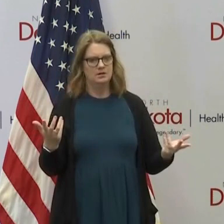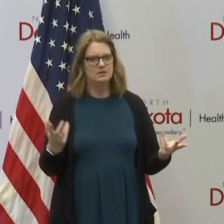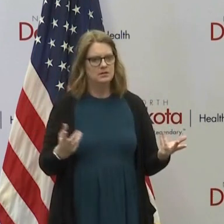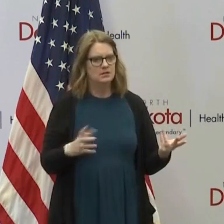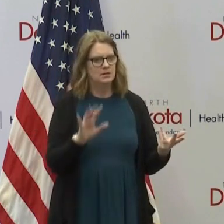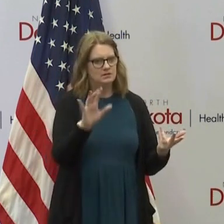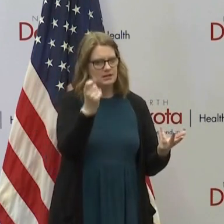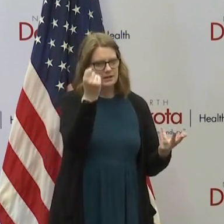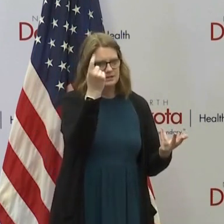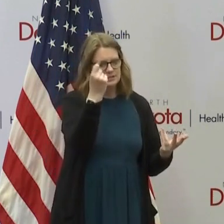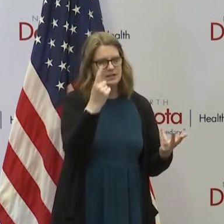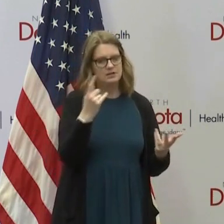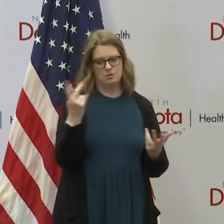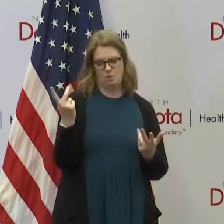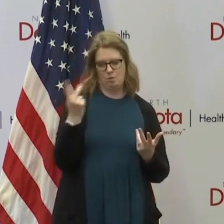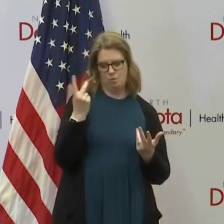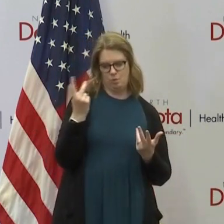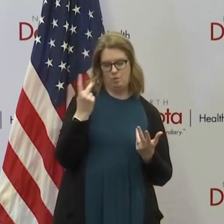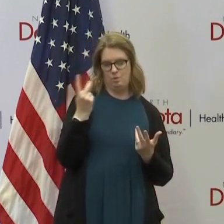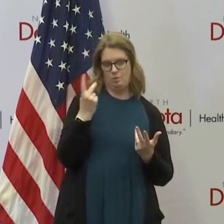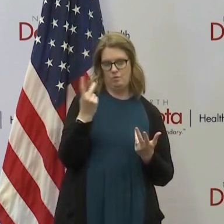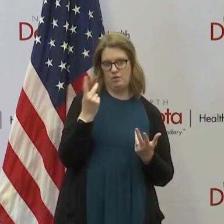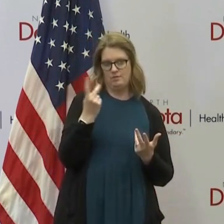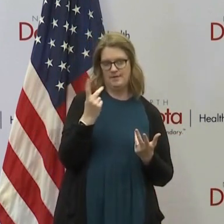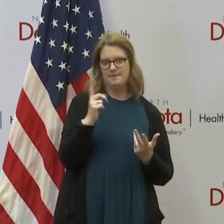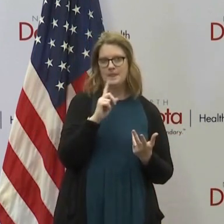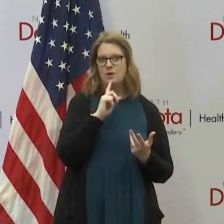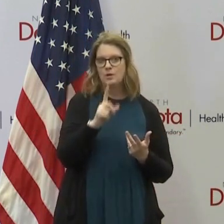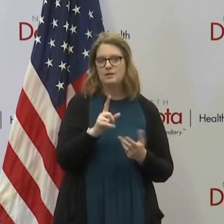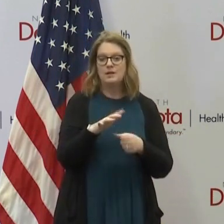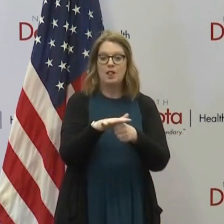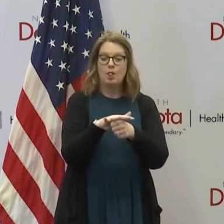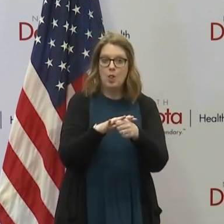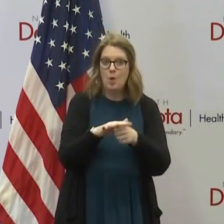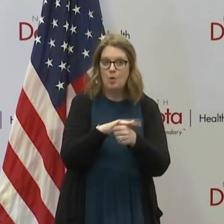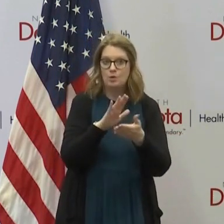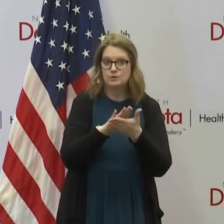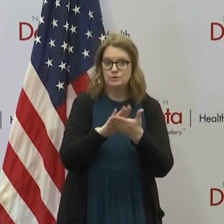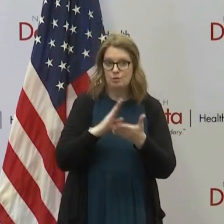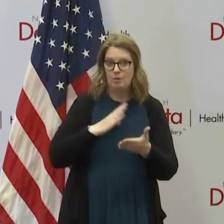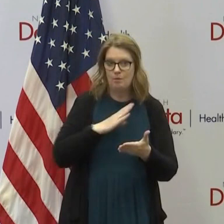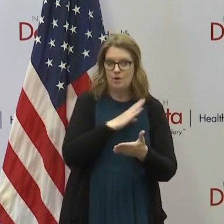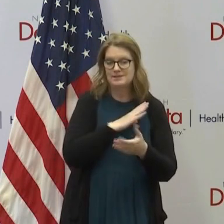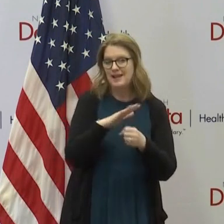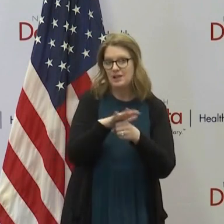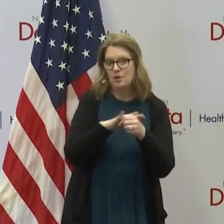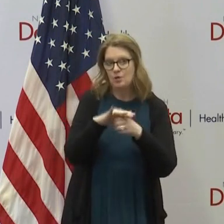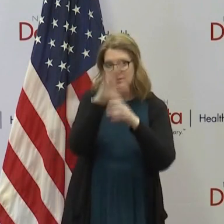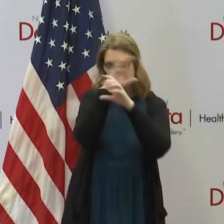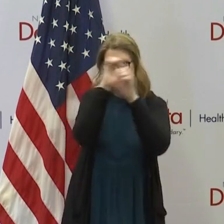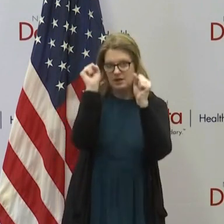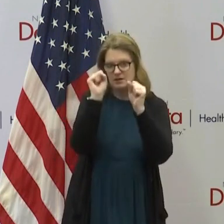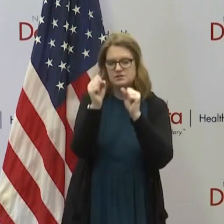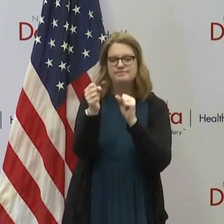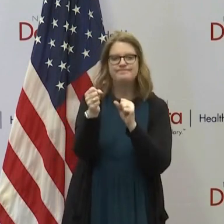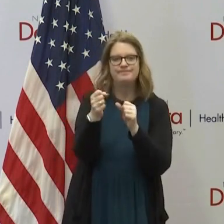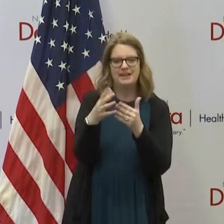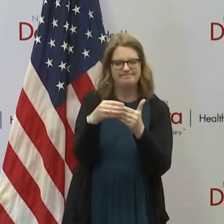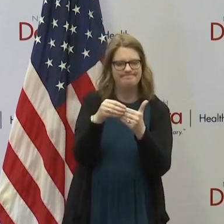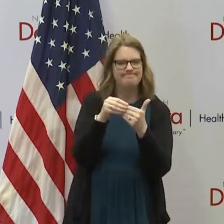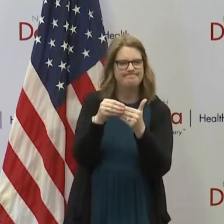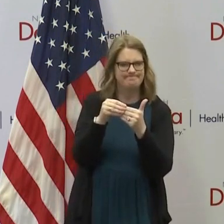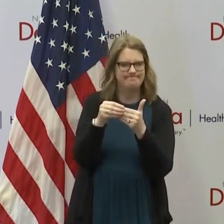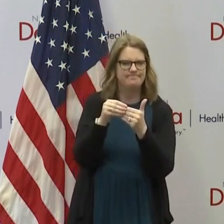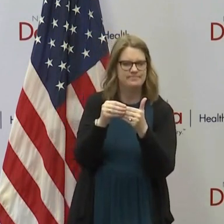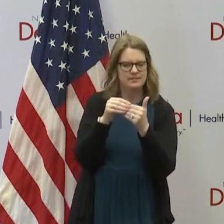make sure, the superintendent and I, make sure that local school boards and local superintendents have all the flexibility they need to do